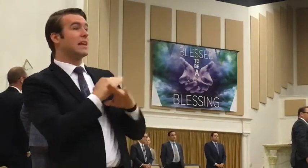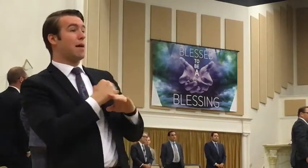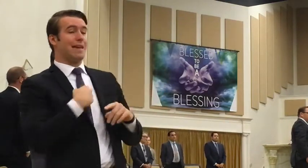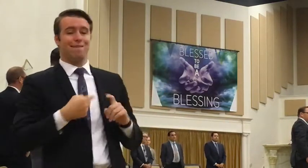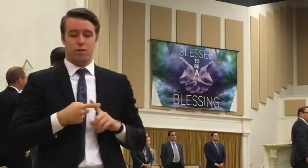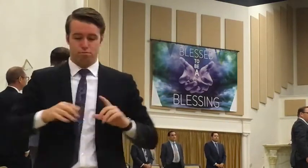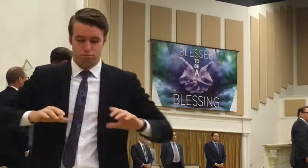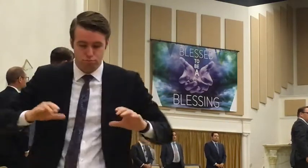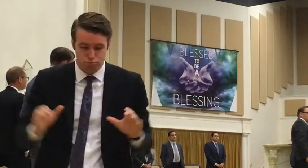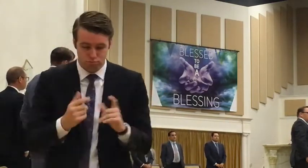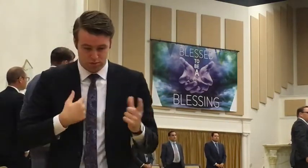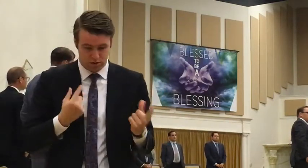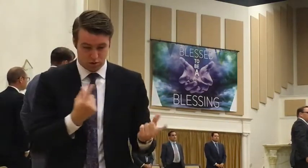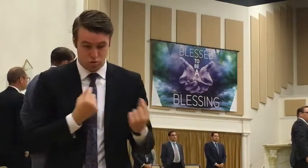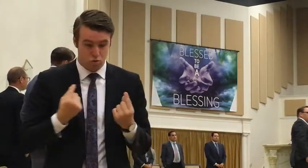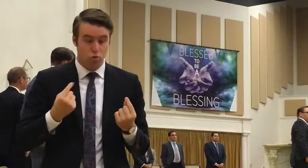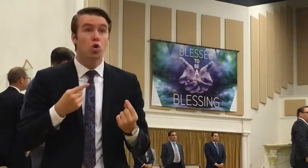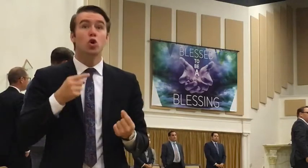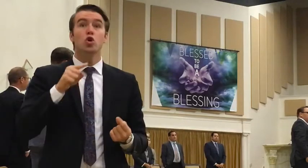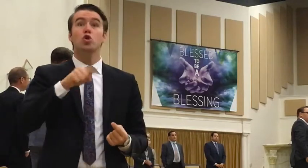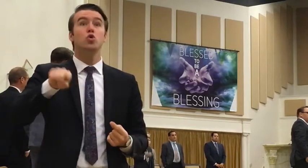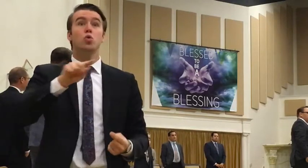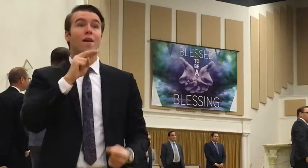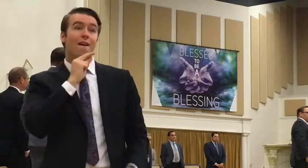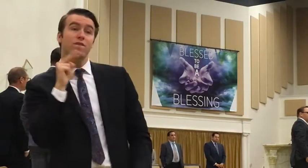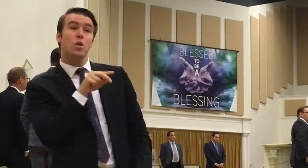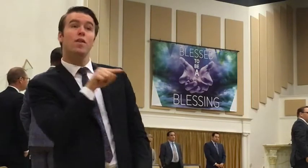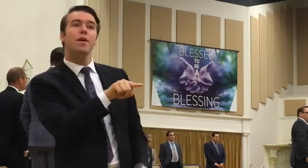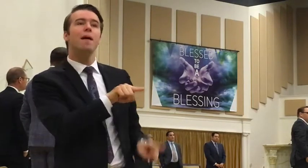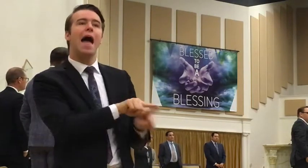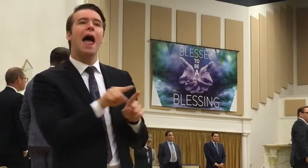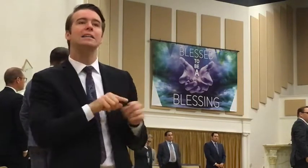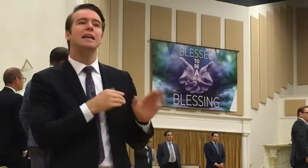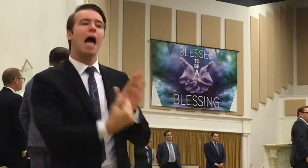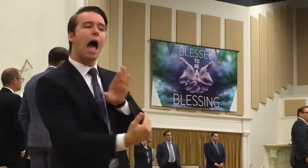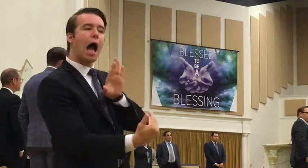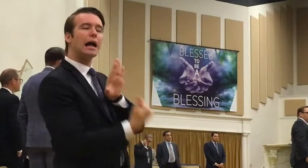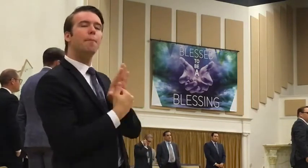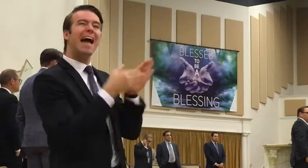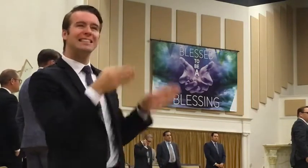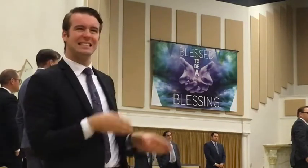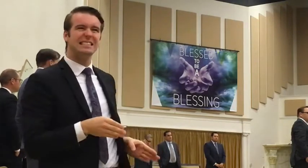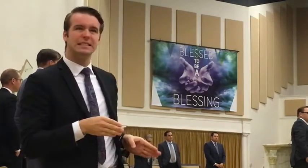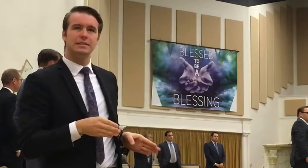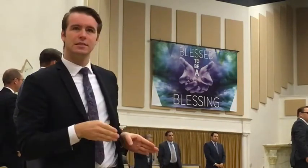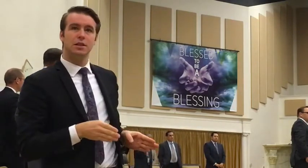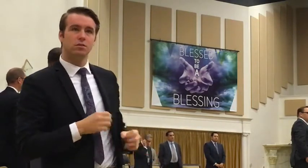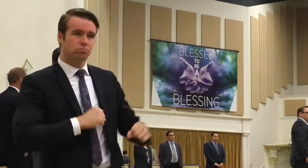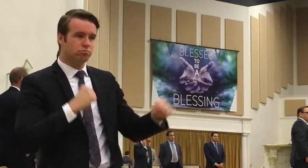mission, you would view them as a combatant.